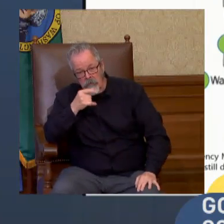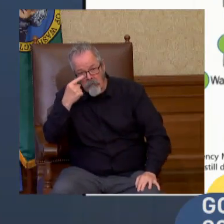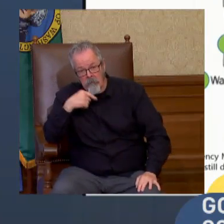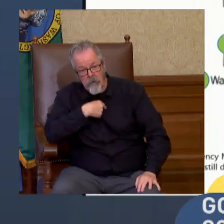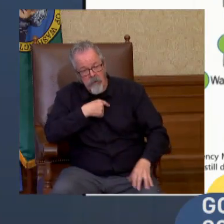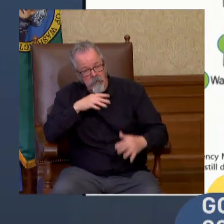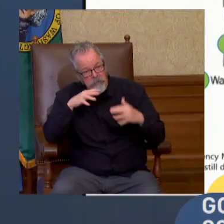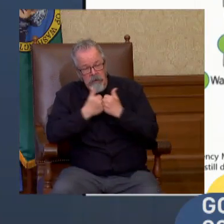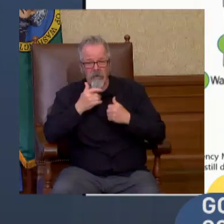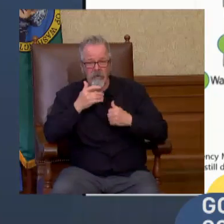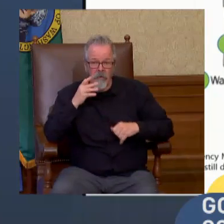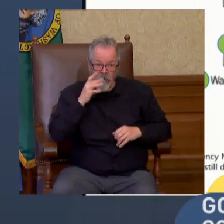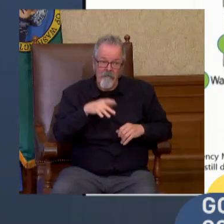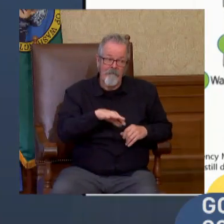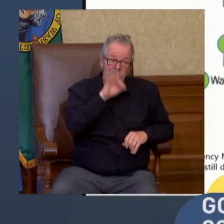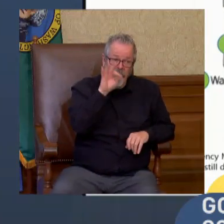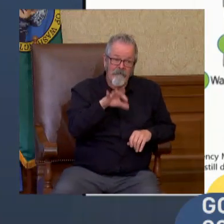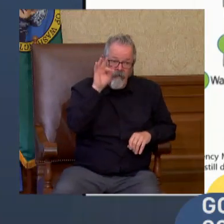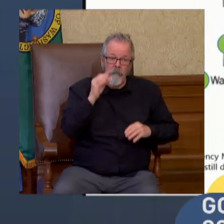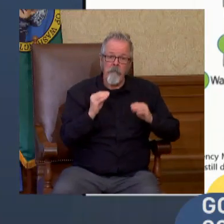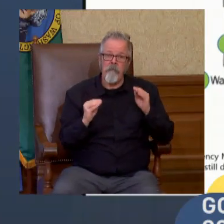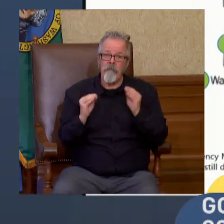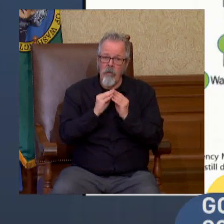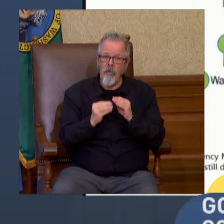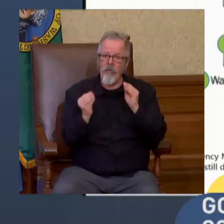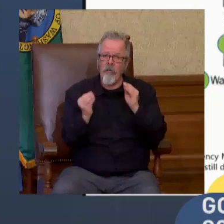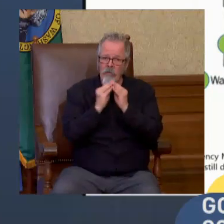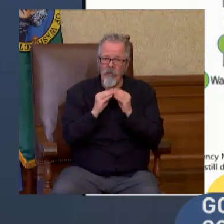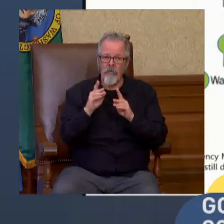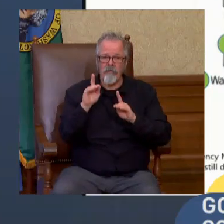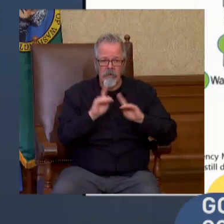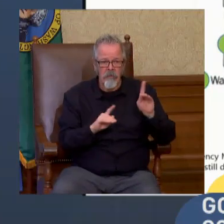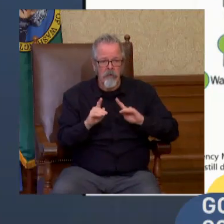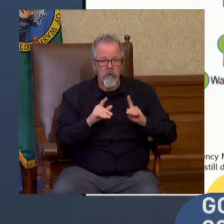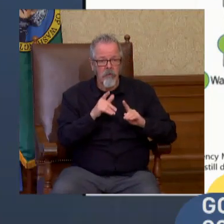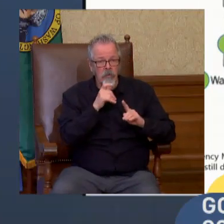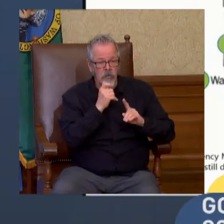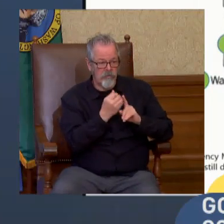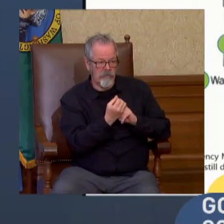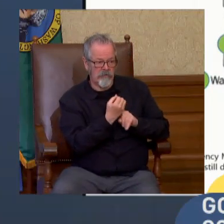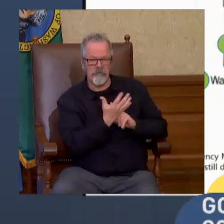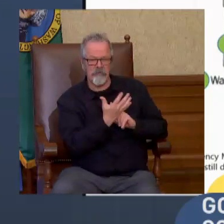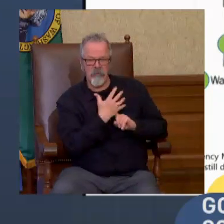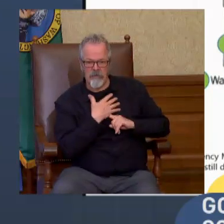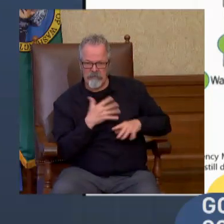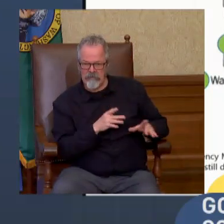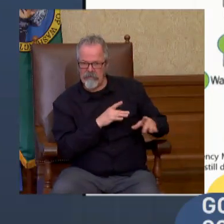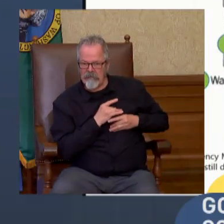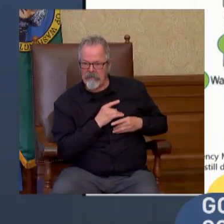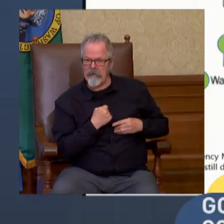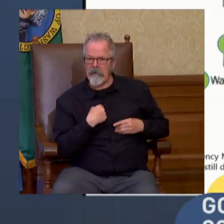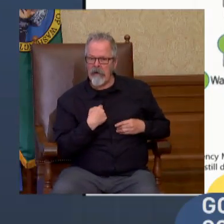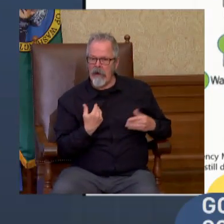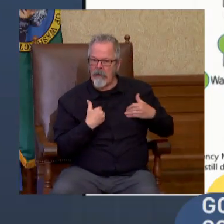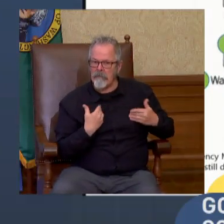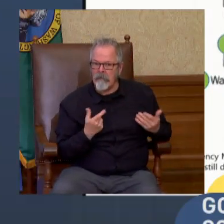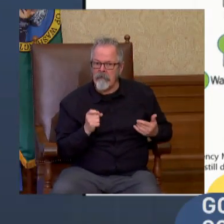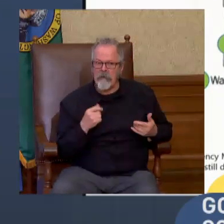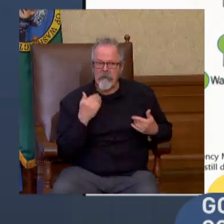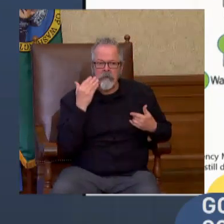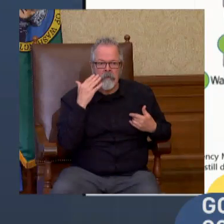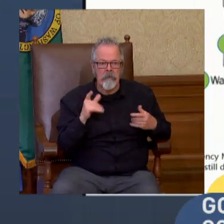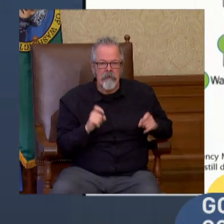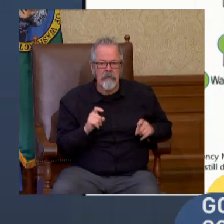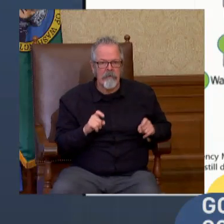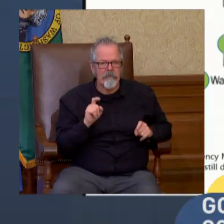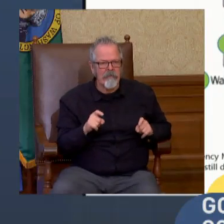testing, most of those people, first off, all of those people will have to isolate for all of our benefit. And most of those